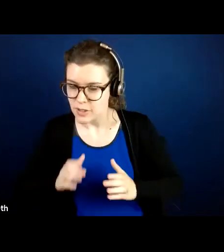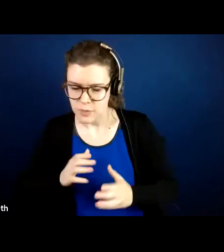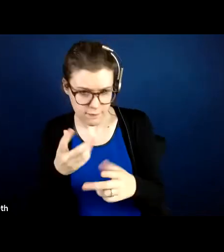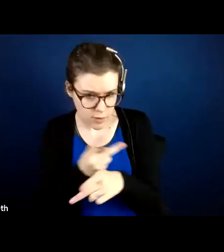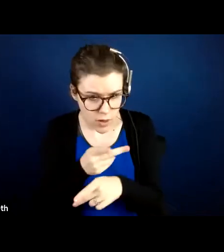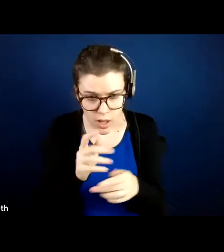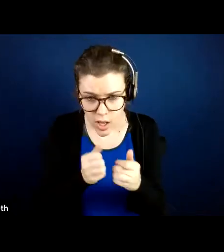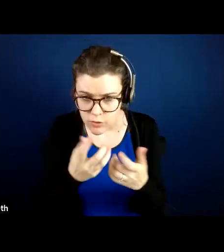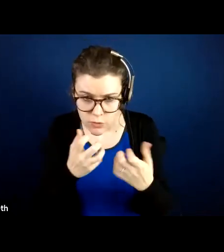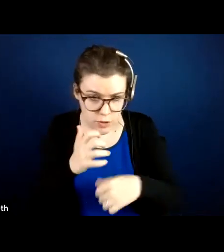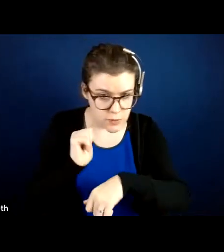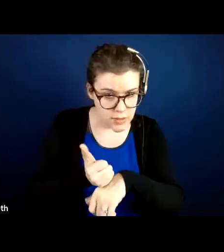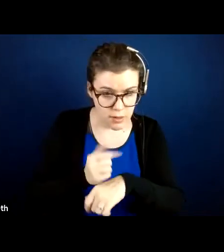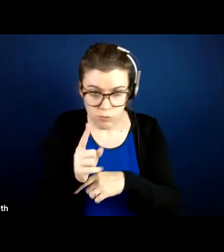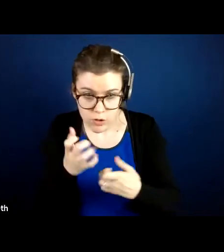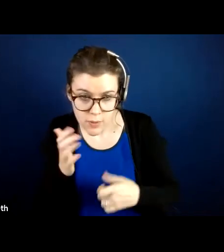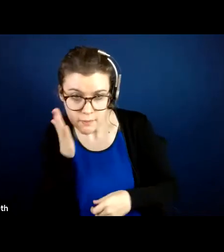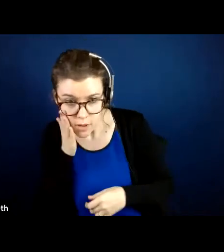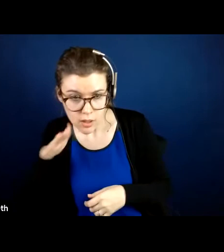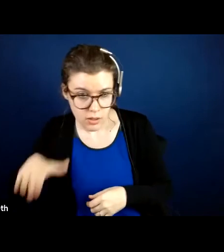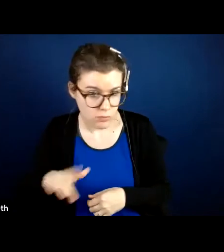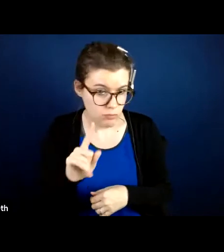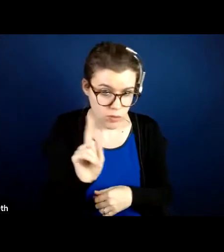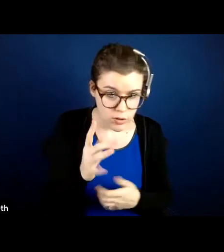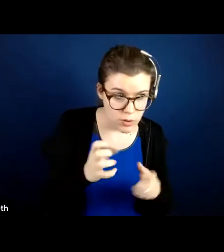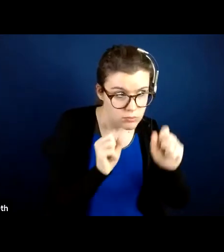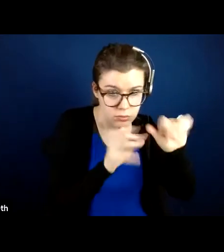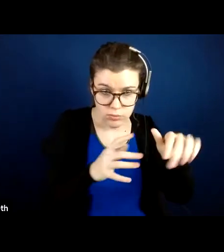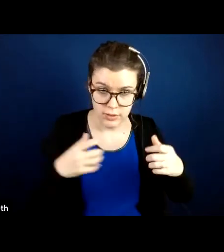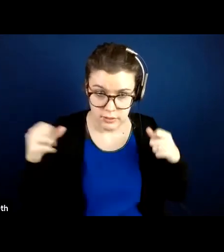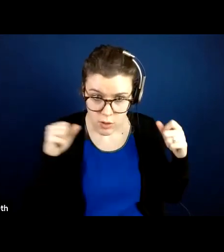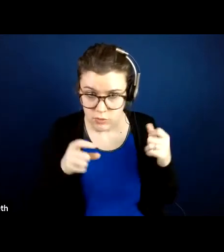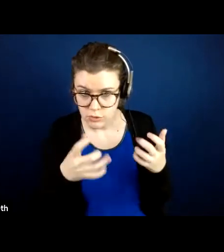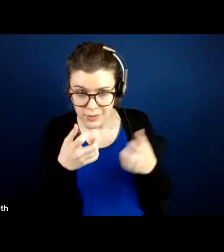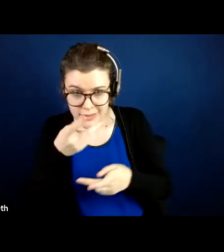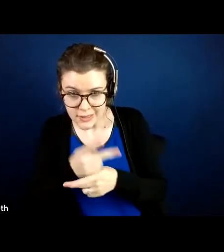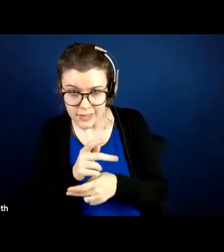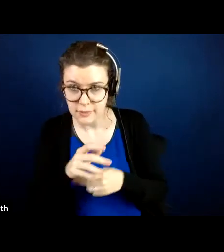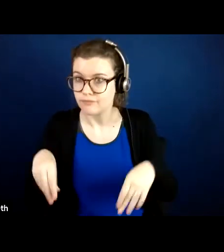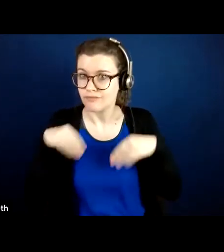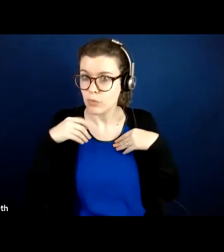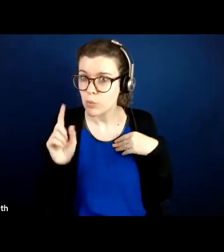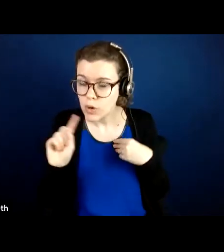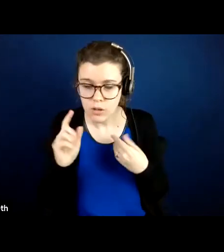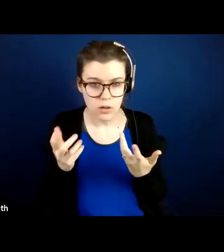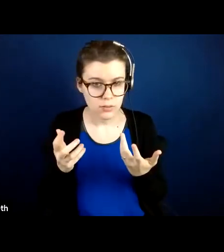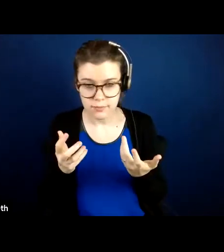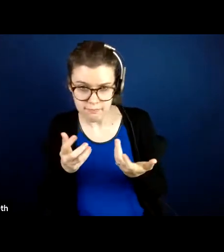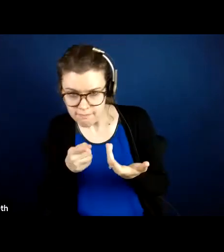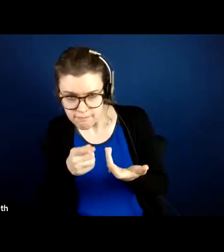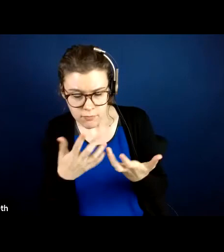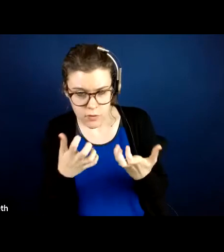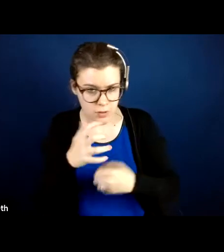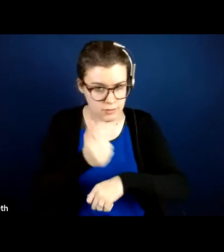to set up their home. Where do you want your towels? Where do you want to keep your sheets? Where would you like to position